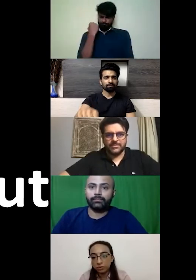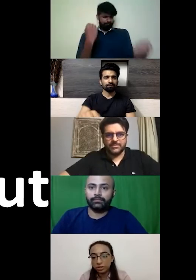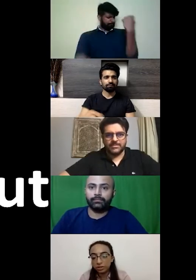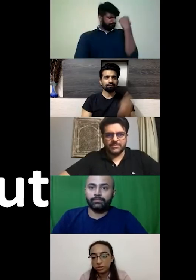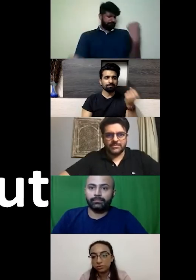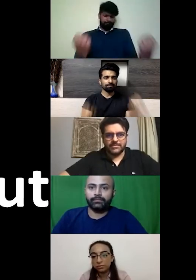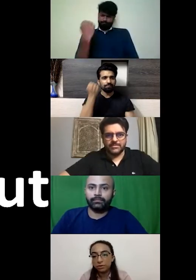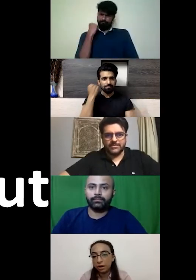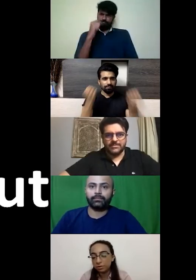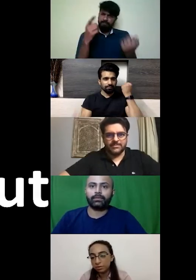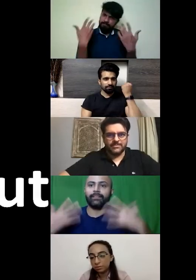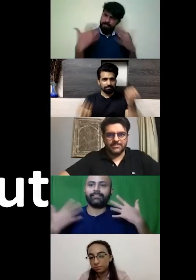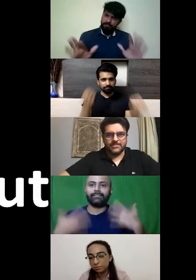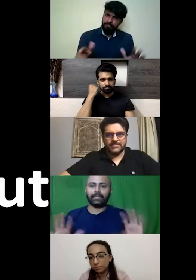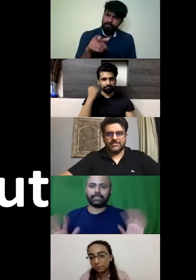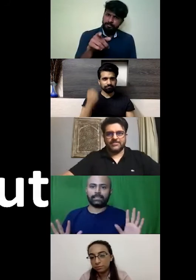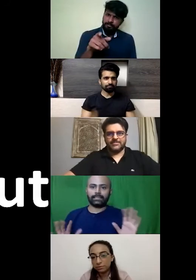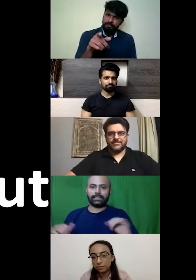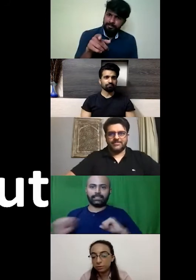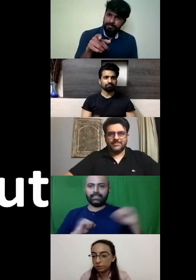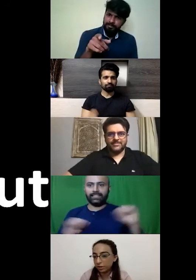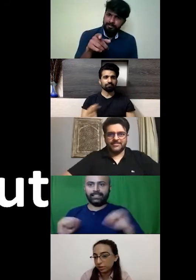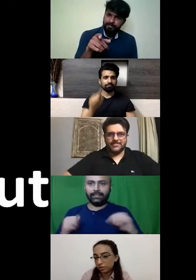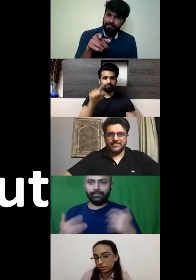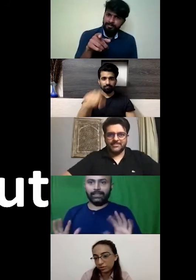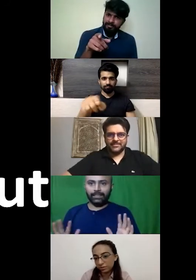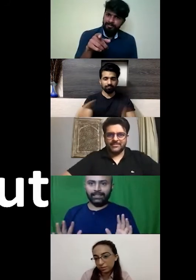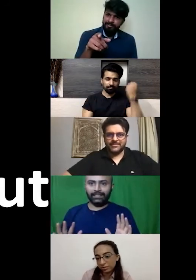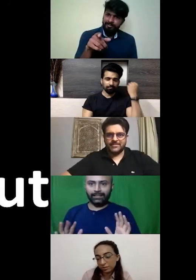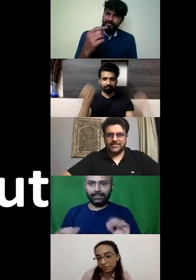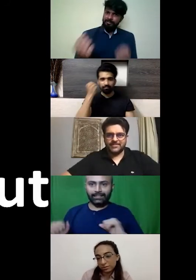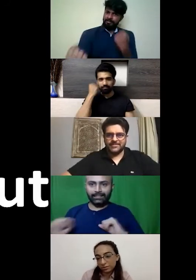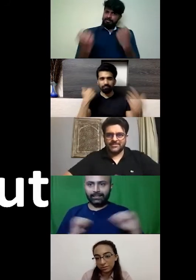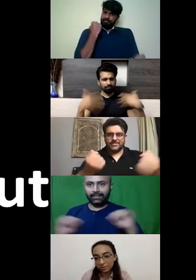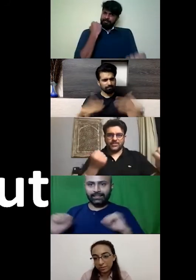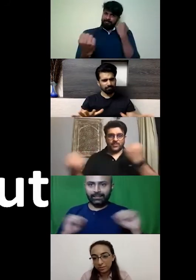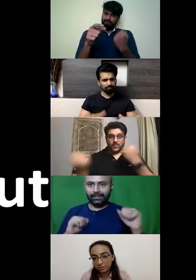You finish workout? You finish?